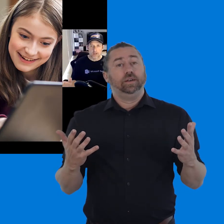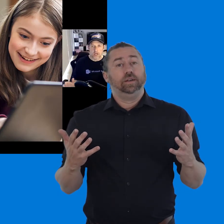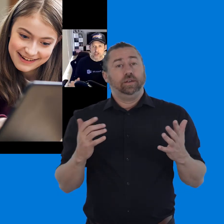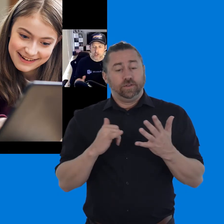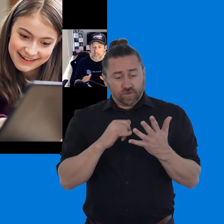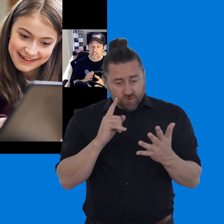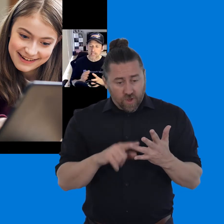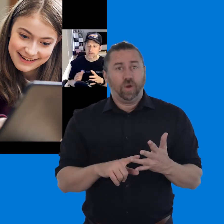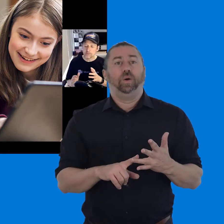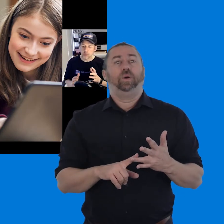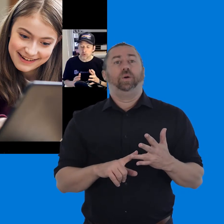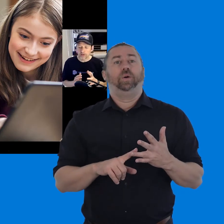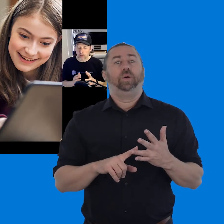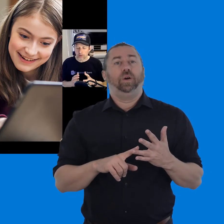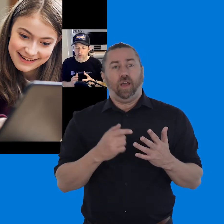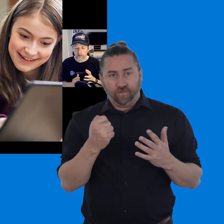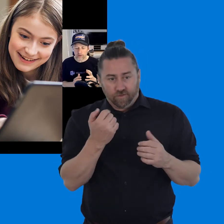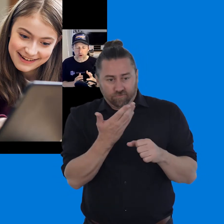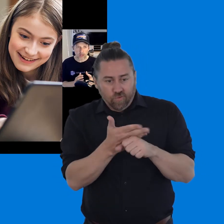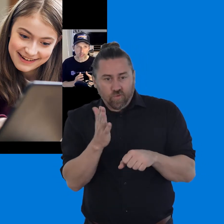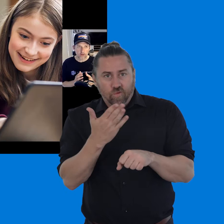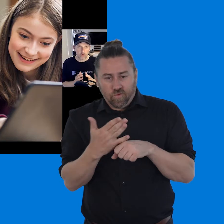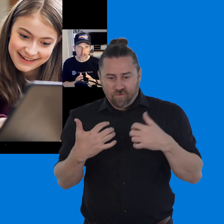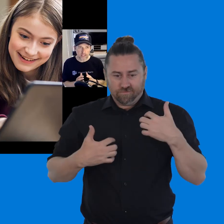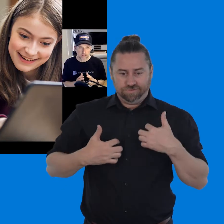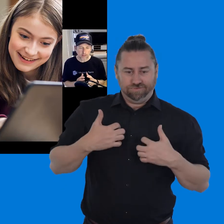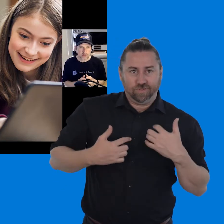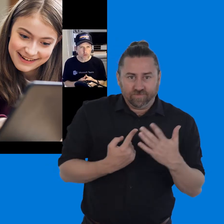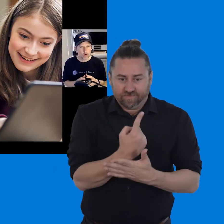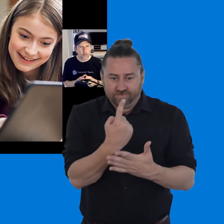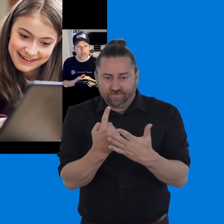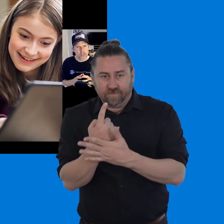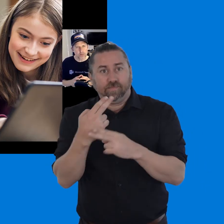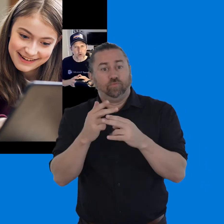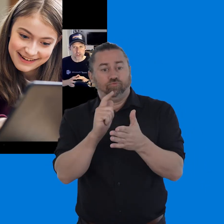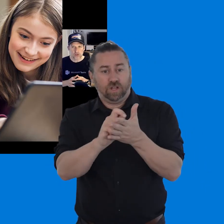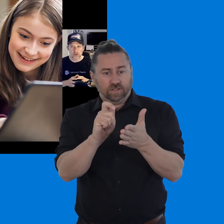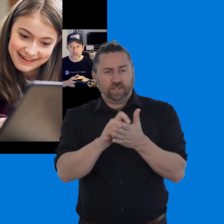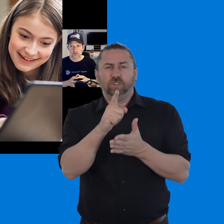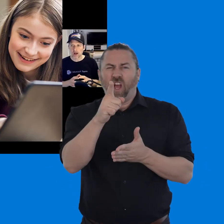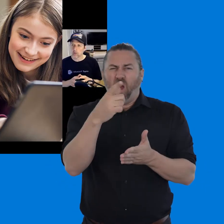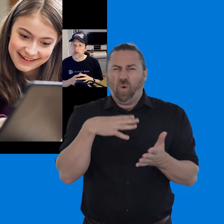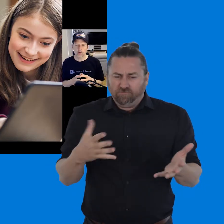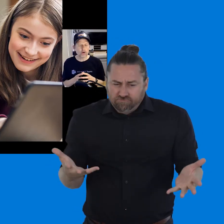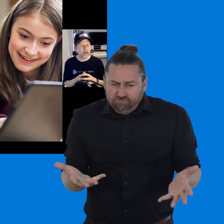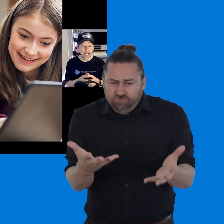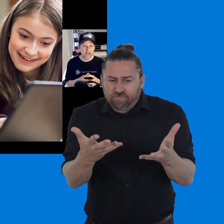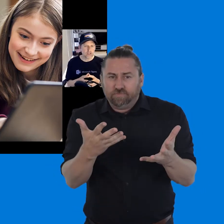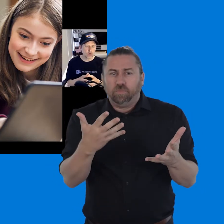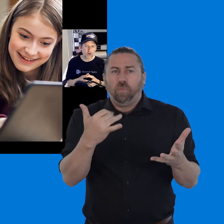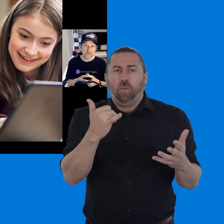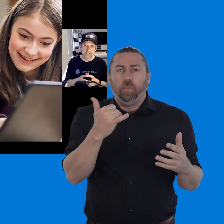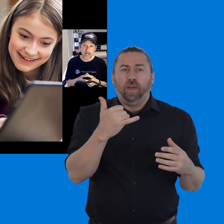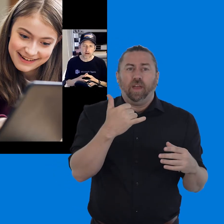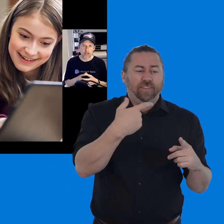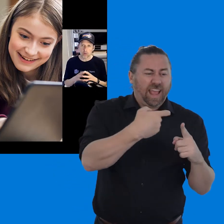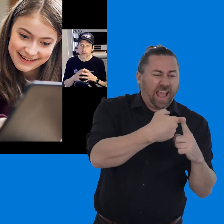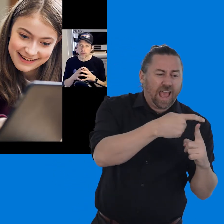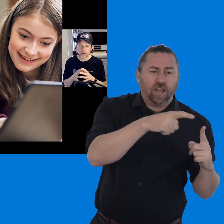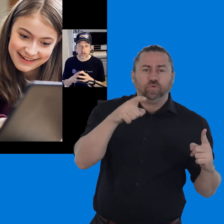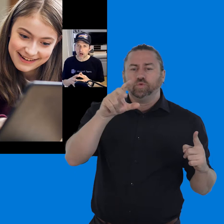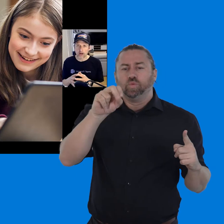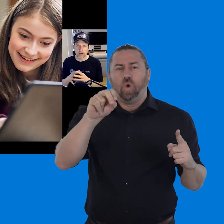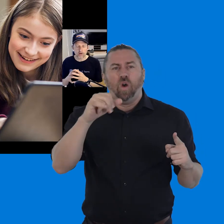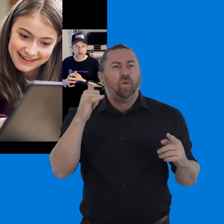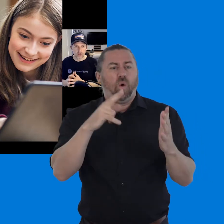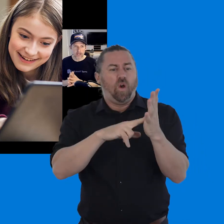Okay, so let's keep moving with what we've got in the writing space. So when we want to support students to write, whether we're in a K-12 scenario, whether